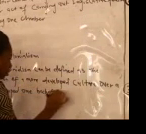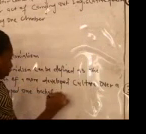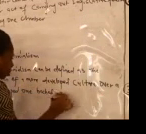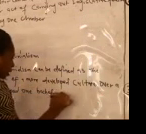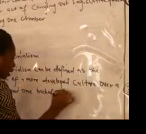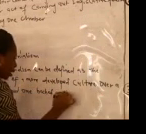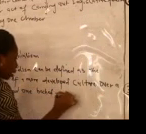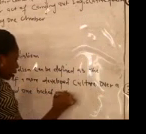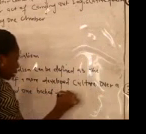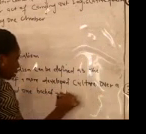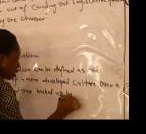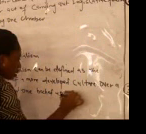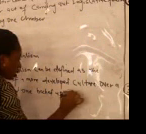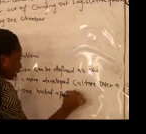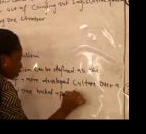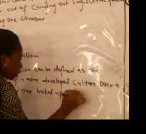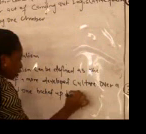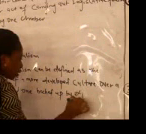Of my